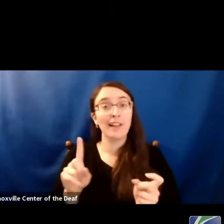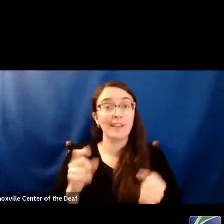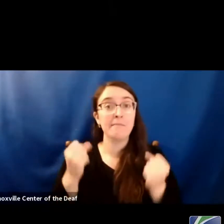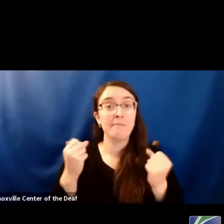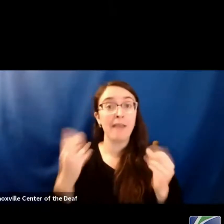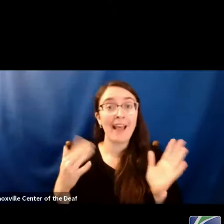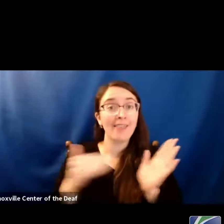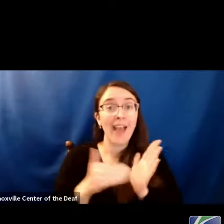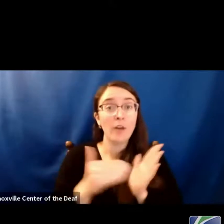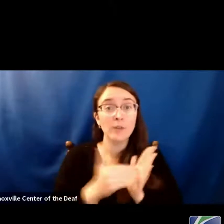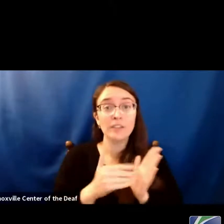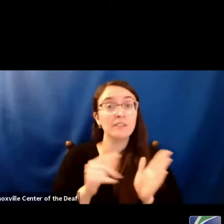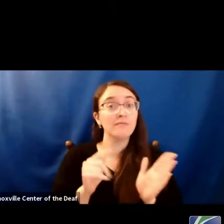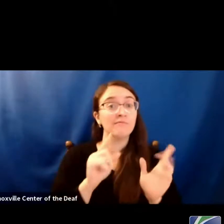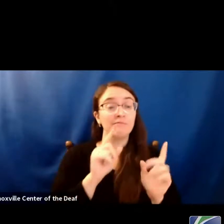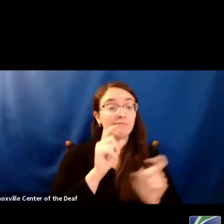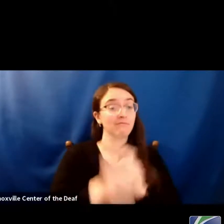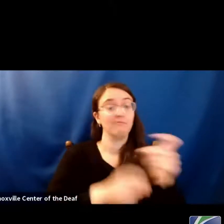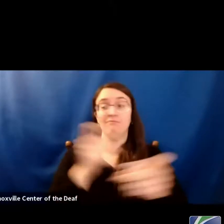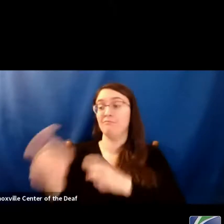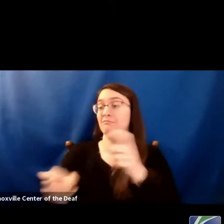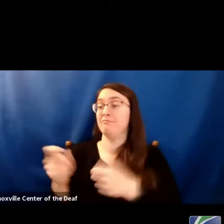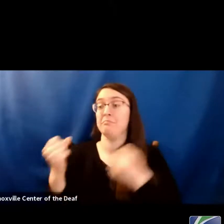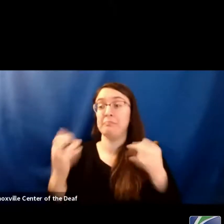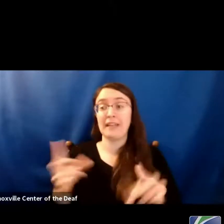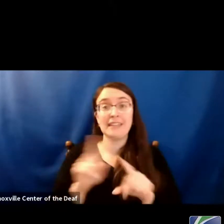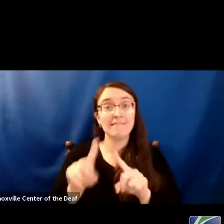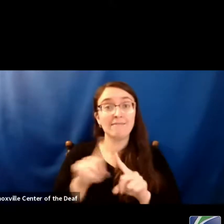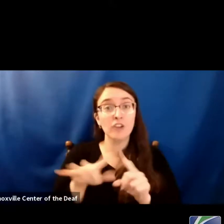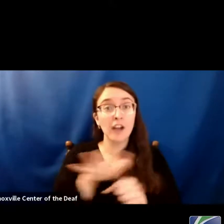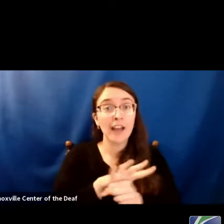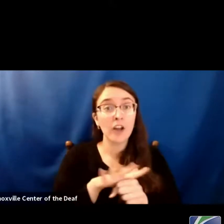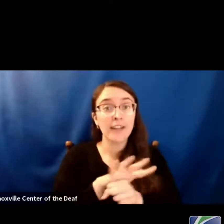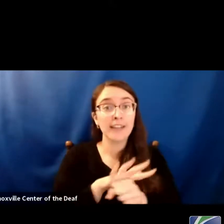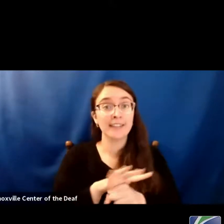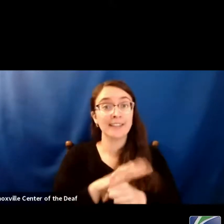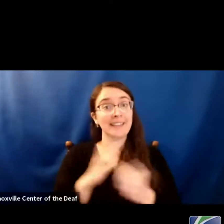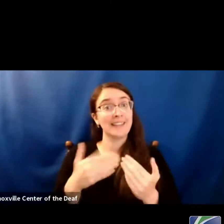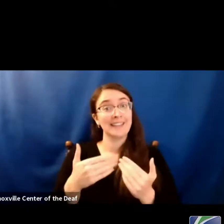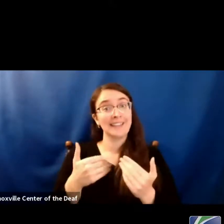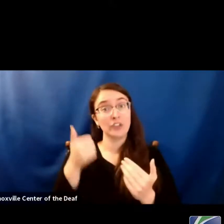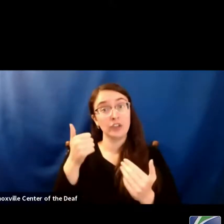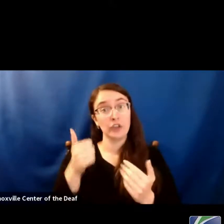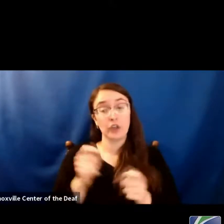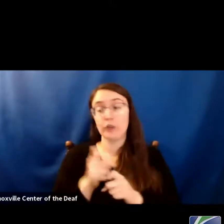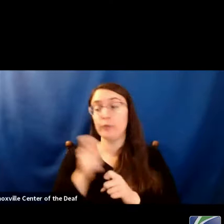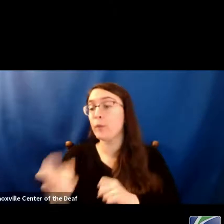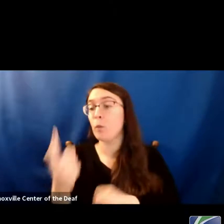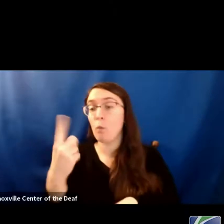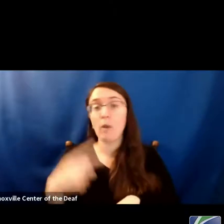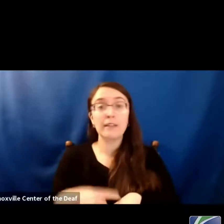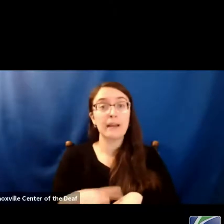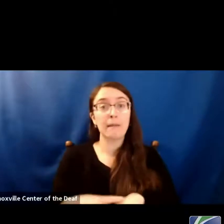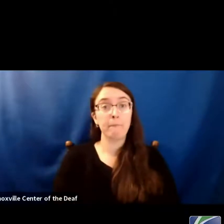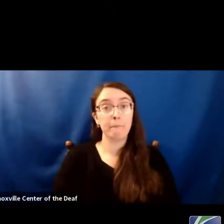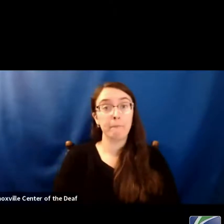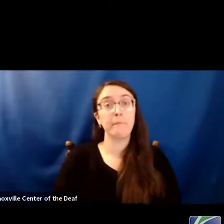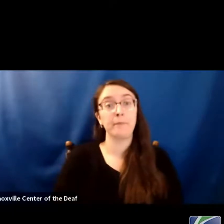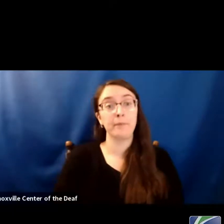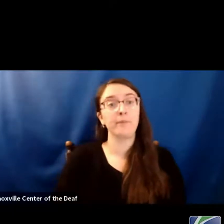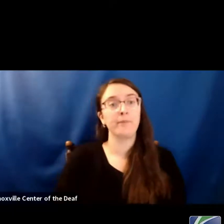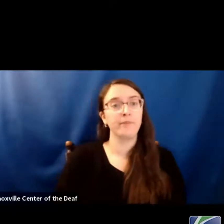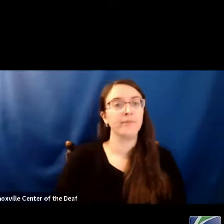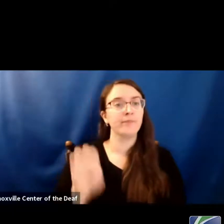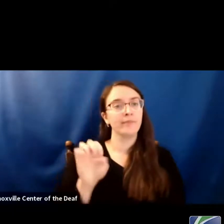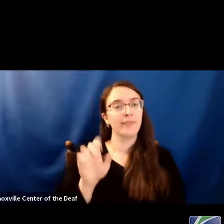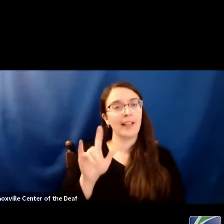to hundreds of different places. And so it's a lot easier to send it to one place and not have to move it around after it gets there. From Elise